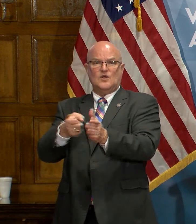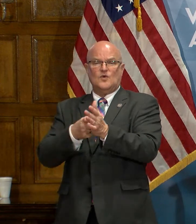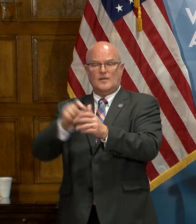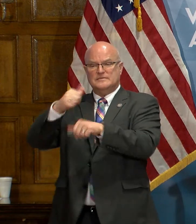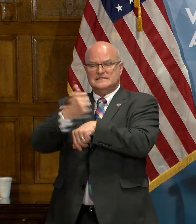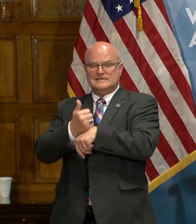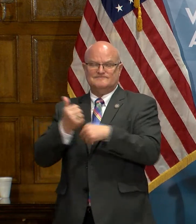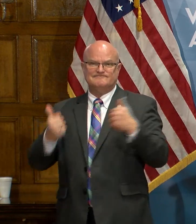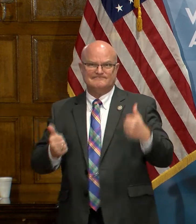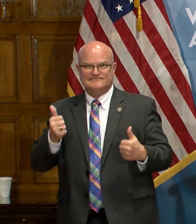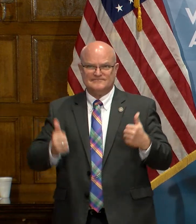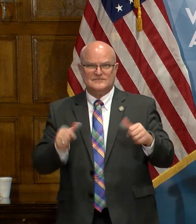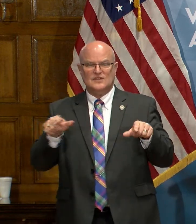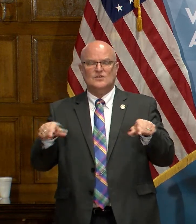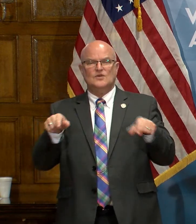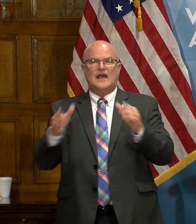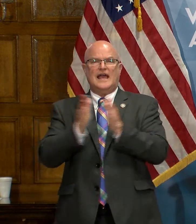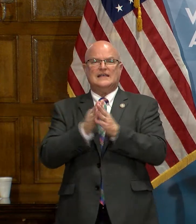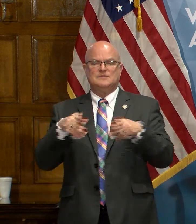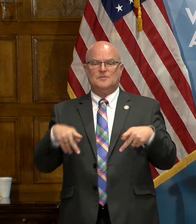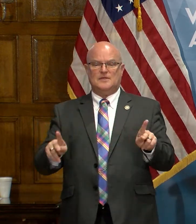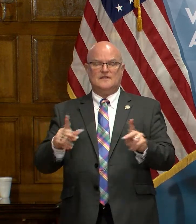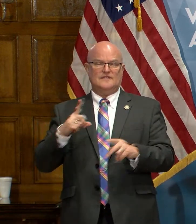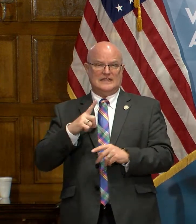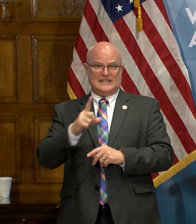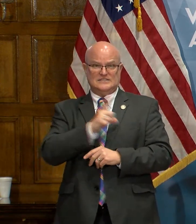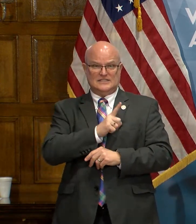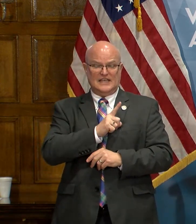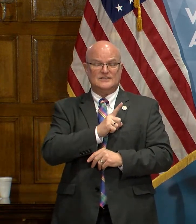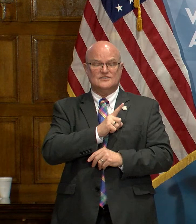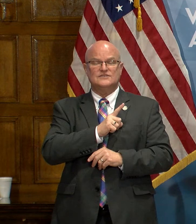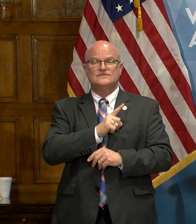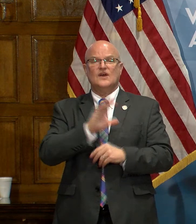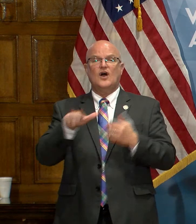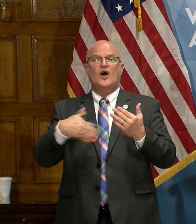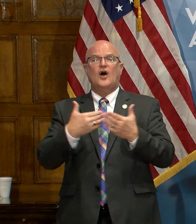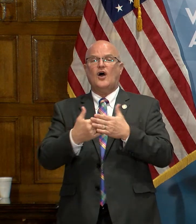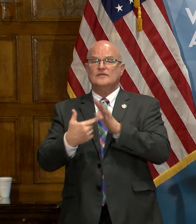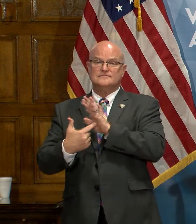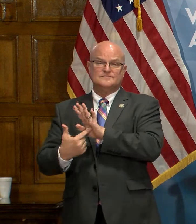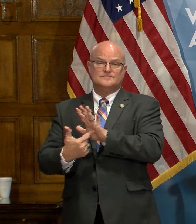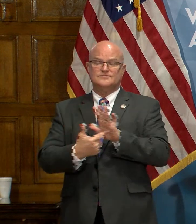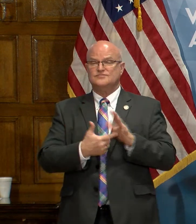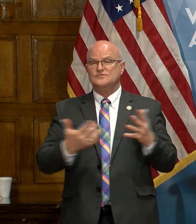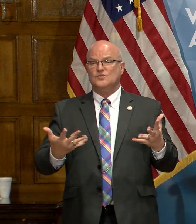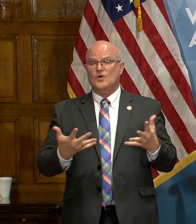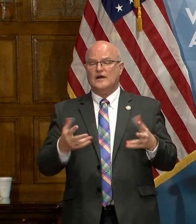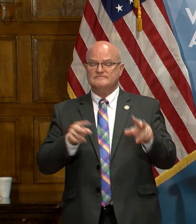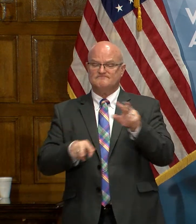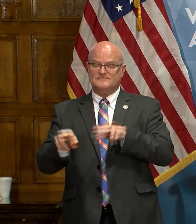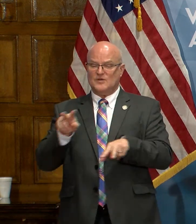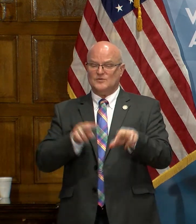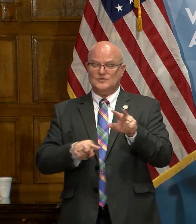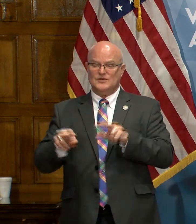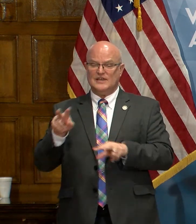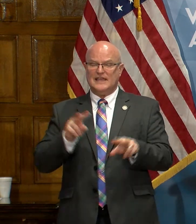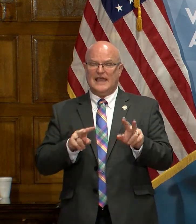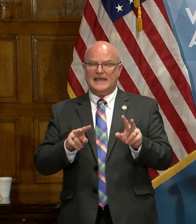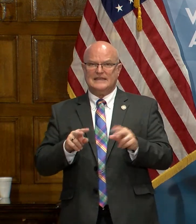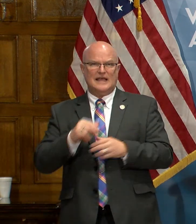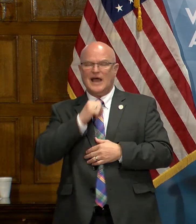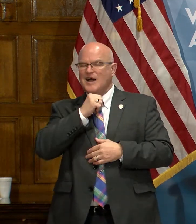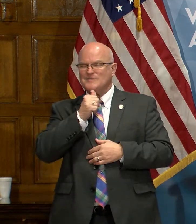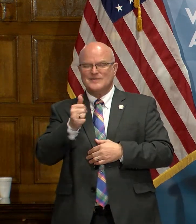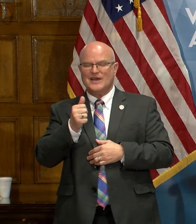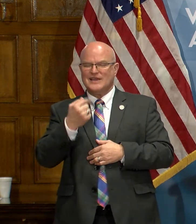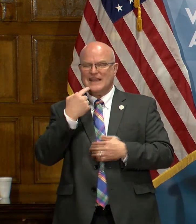in place? And so we're asking for that permission for the legislature. All indications are that they will look at that favorably, and I'm not going to